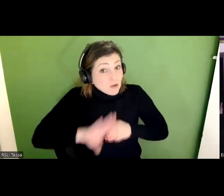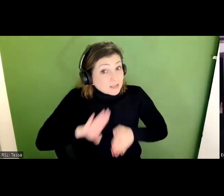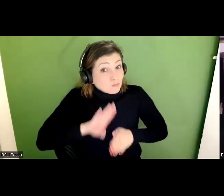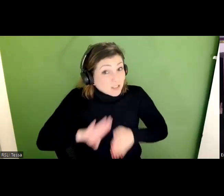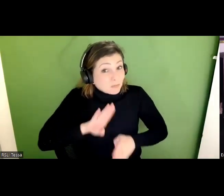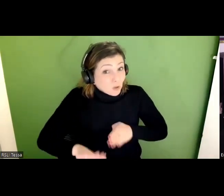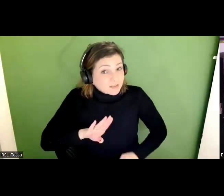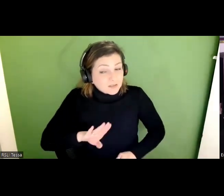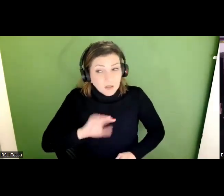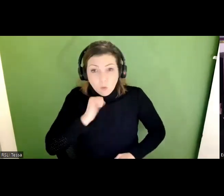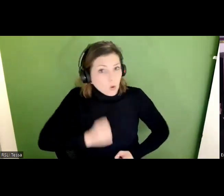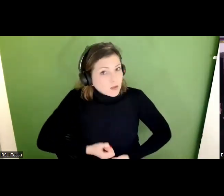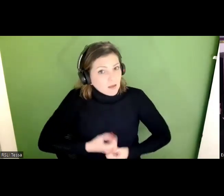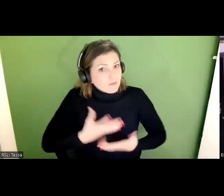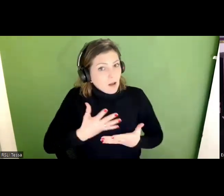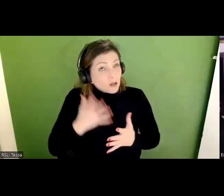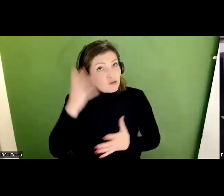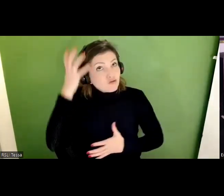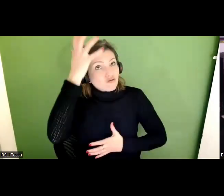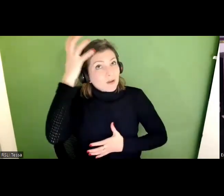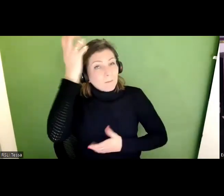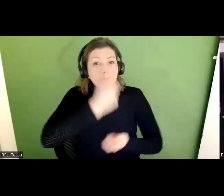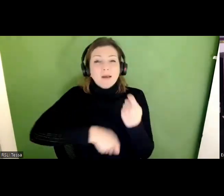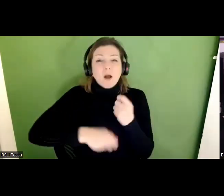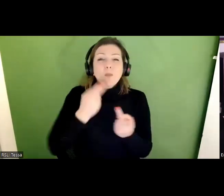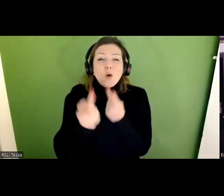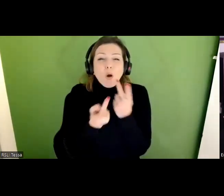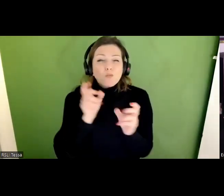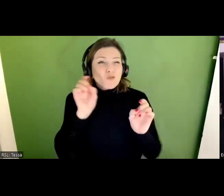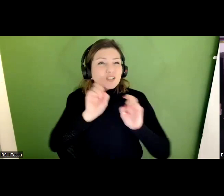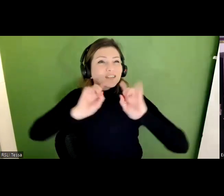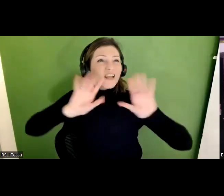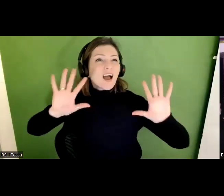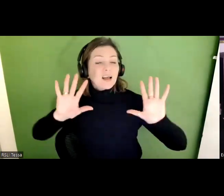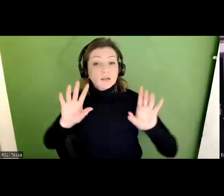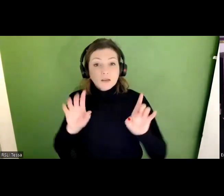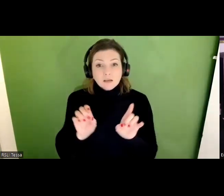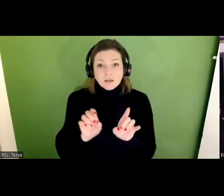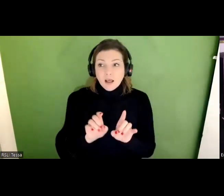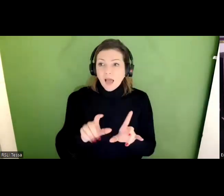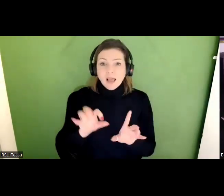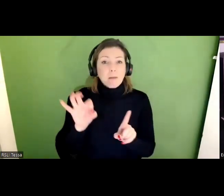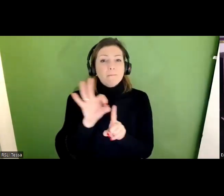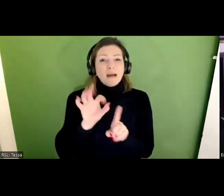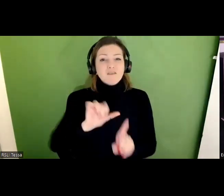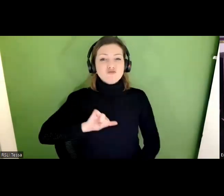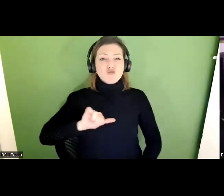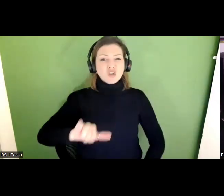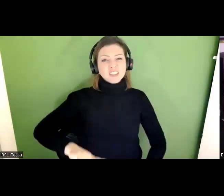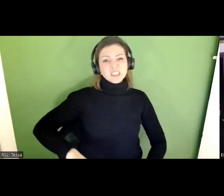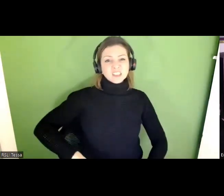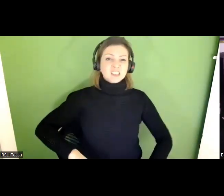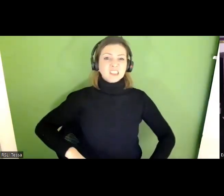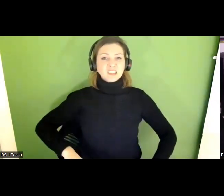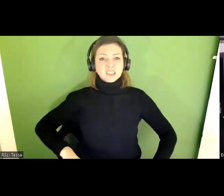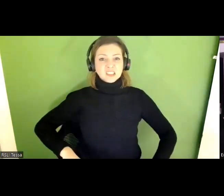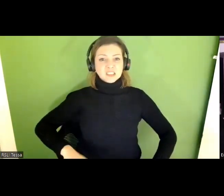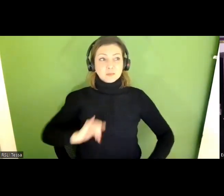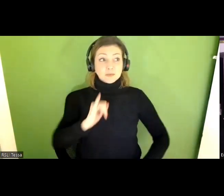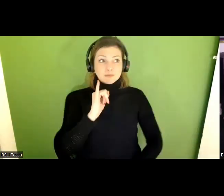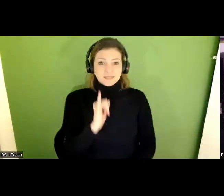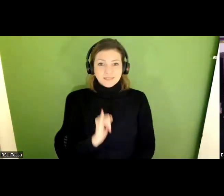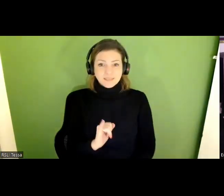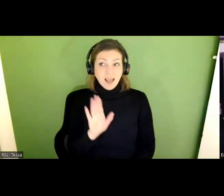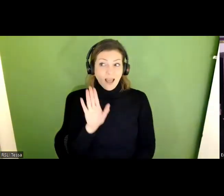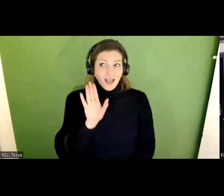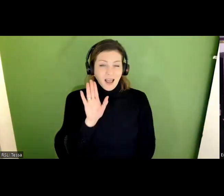dream to be an opera star. Like a scrawny Pavarotti, I can smell the applause of the audience, the